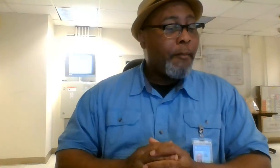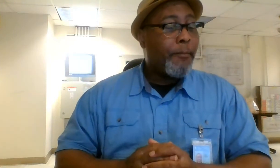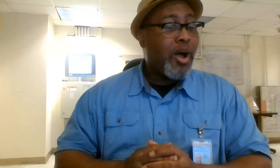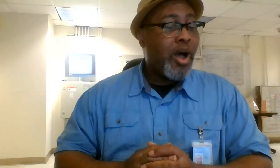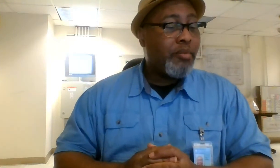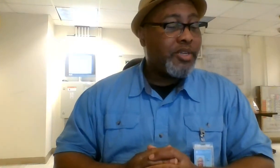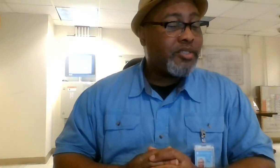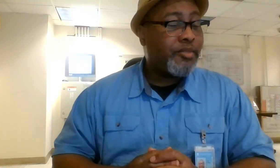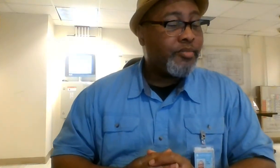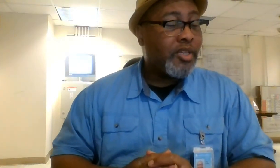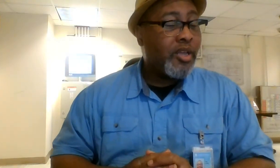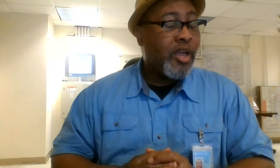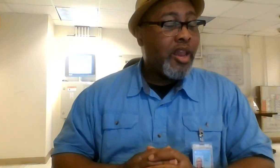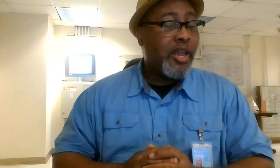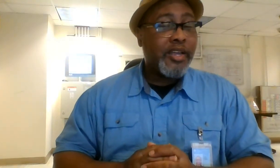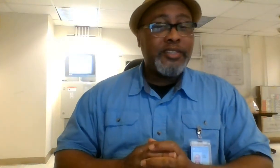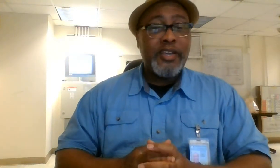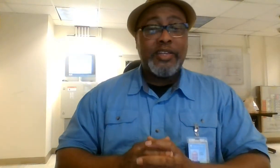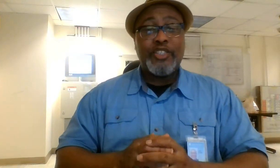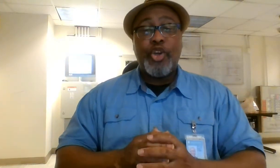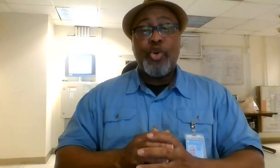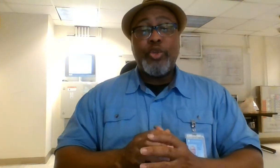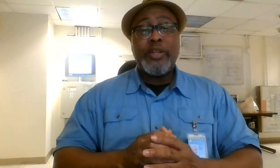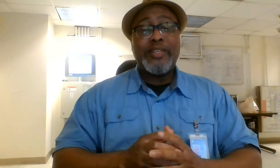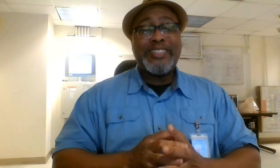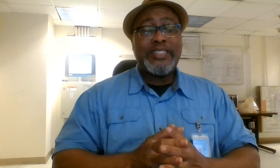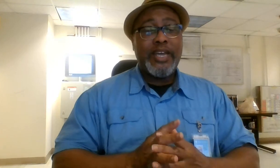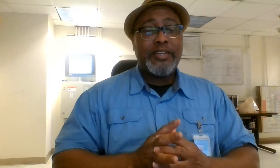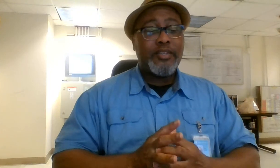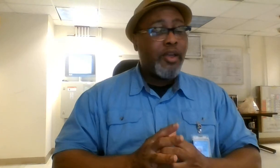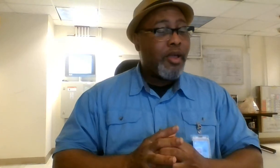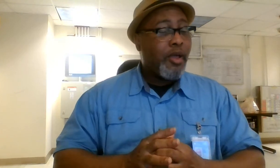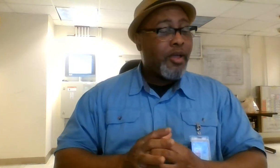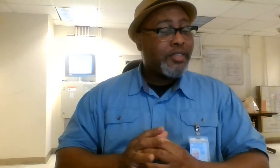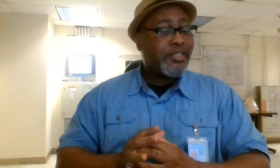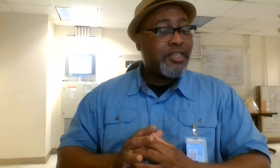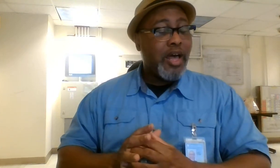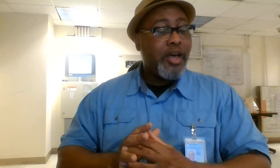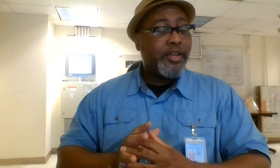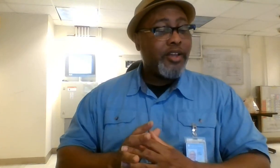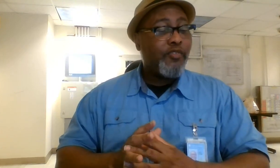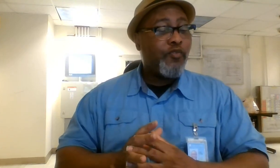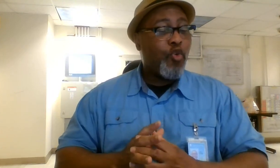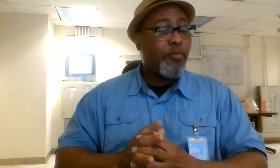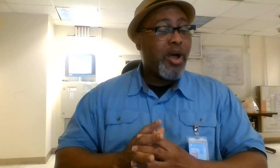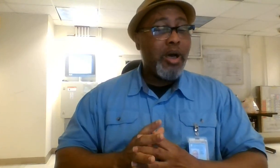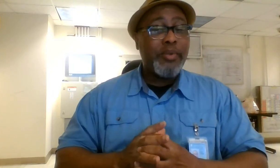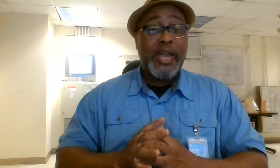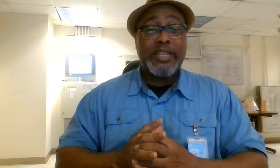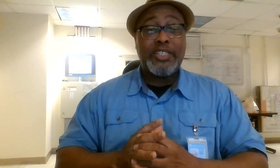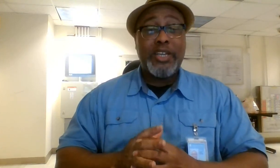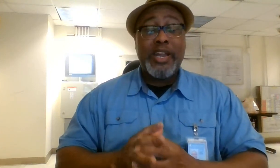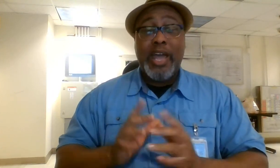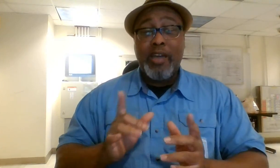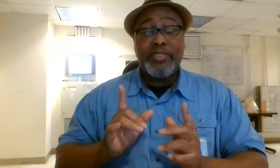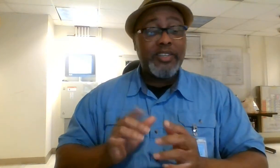Muhammad. Like I said. There's no set. Sign. For Muhammad. As yet. I have seen